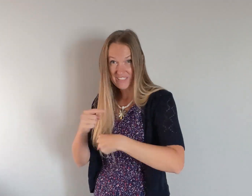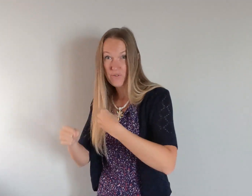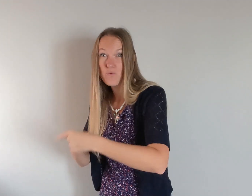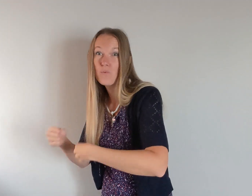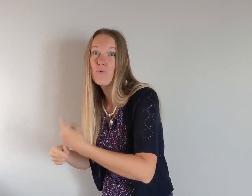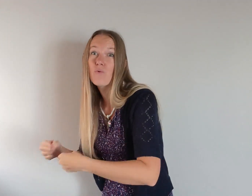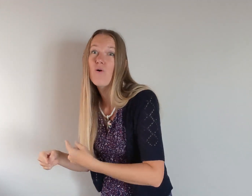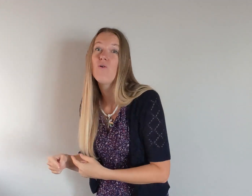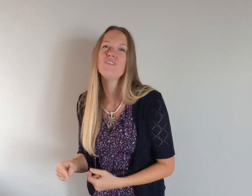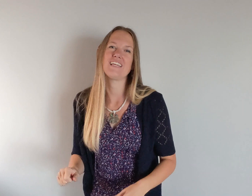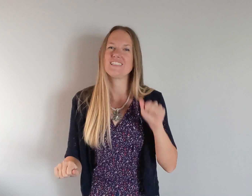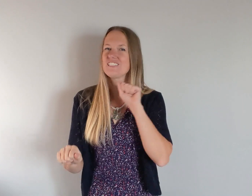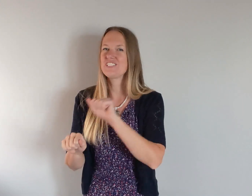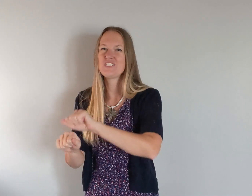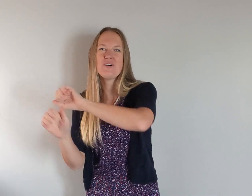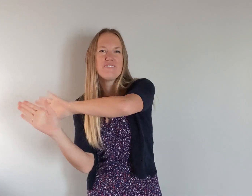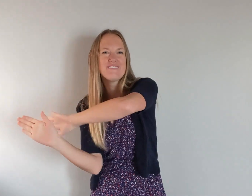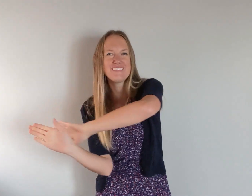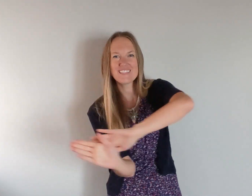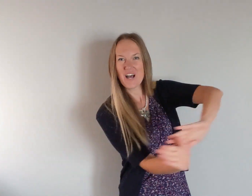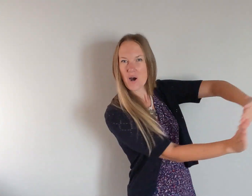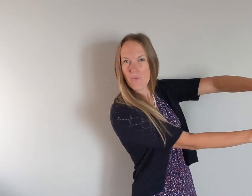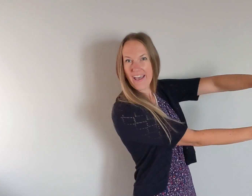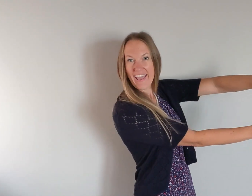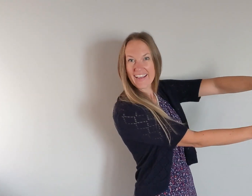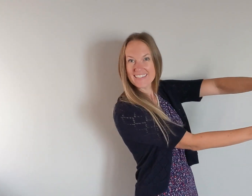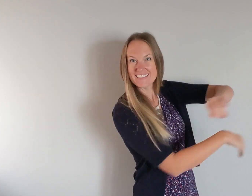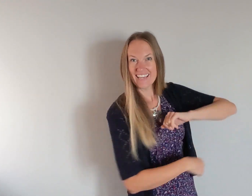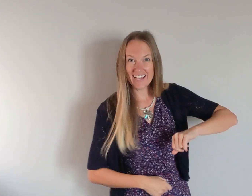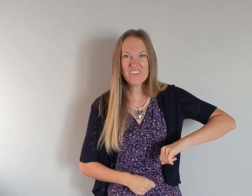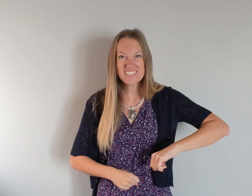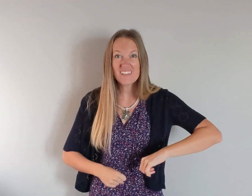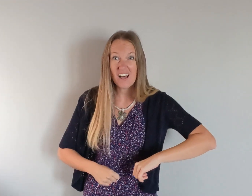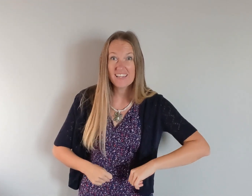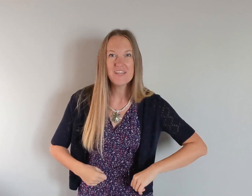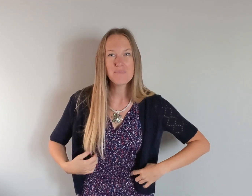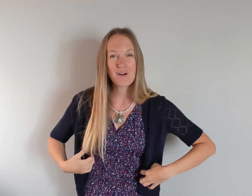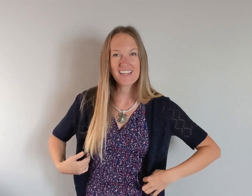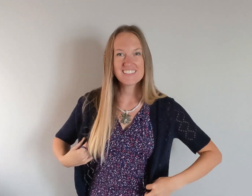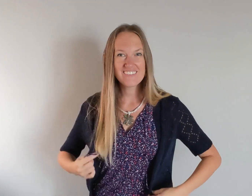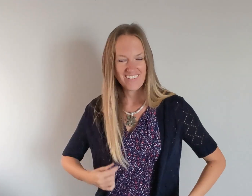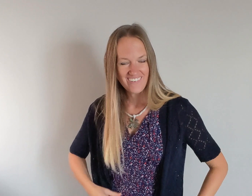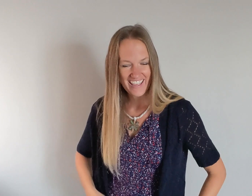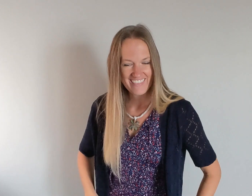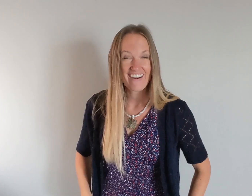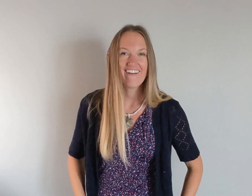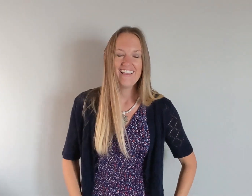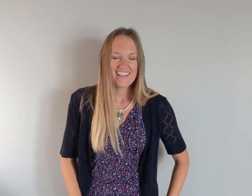still rolling stones away. I know that's a lot, but practice with me, we'll get there.